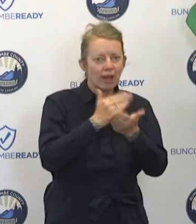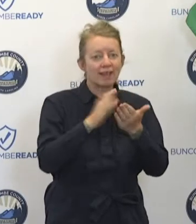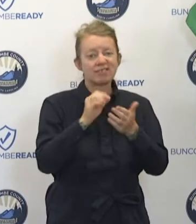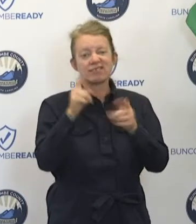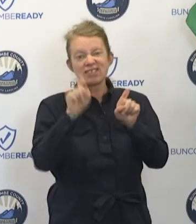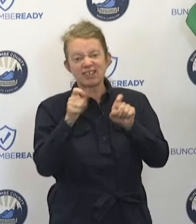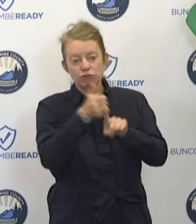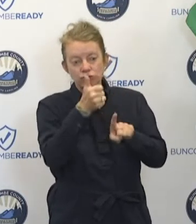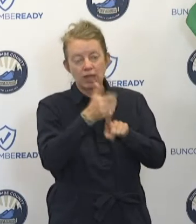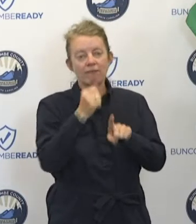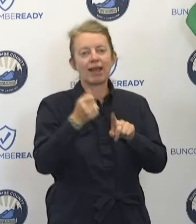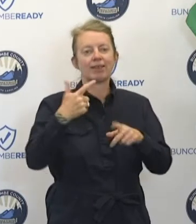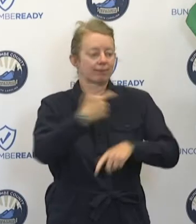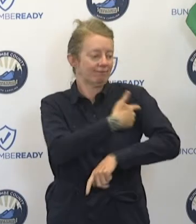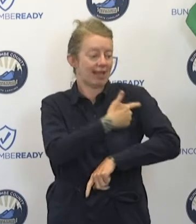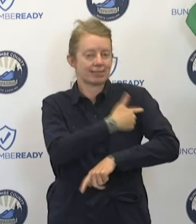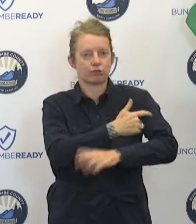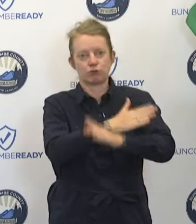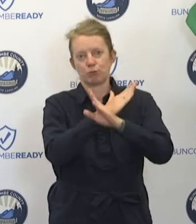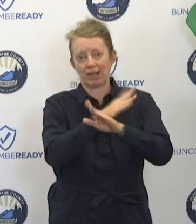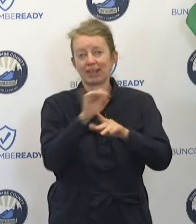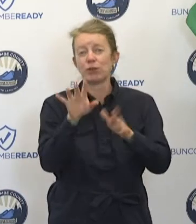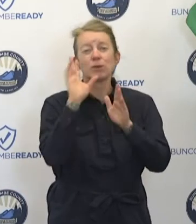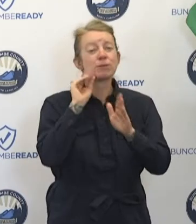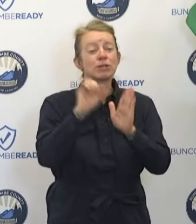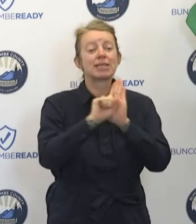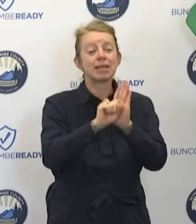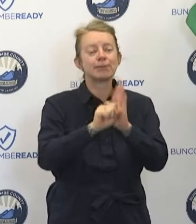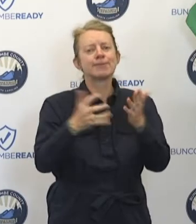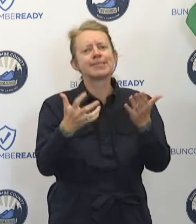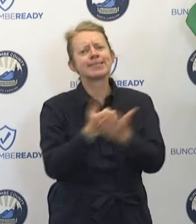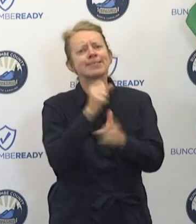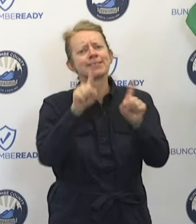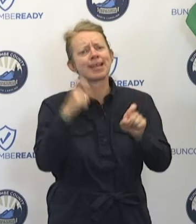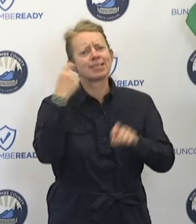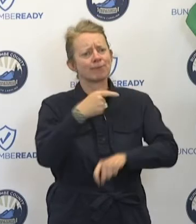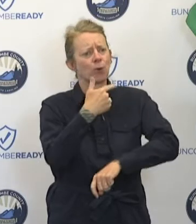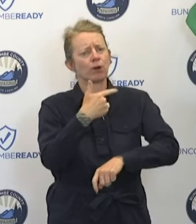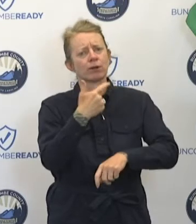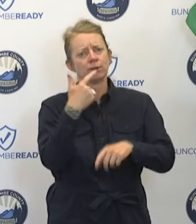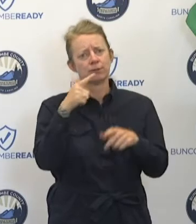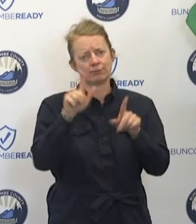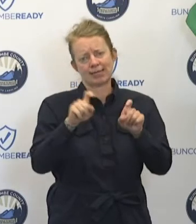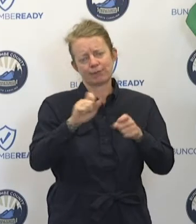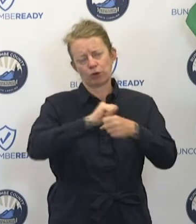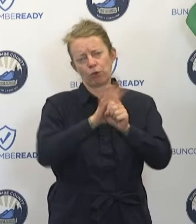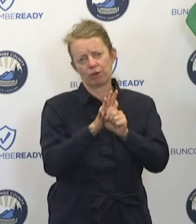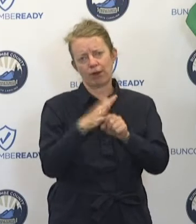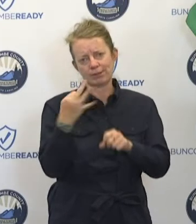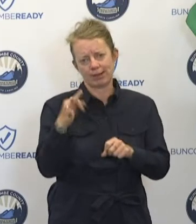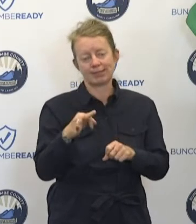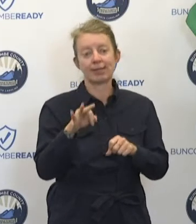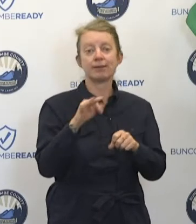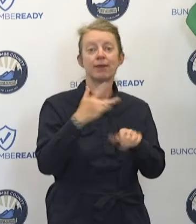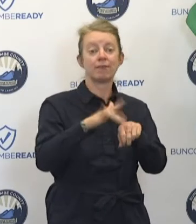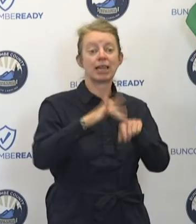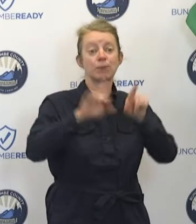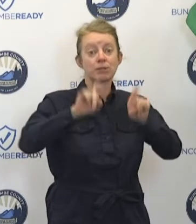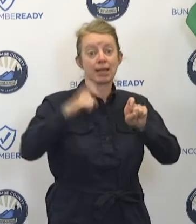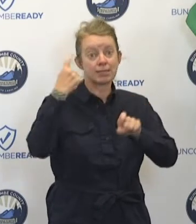get tested for COVID-19. Testing is available at AB Tech on Sundays via